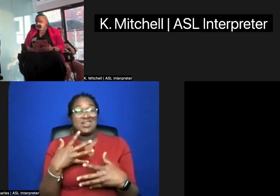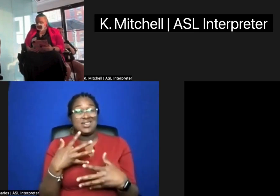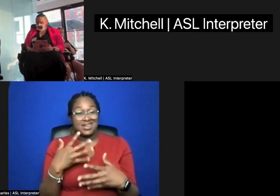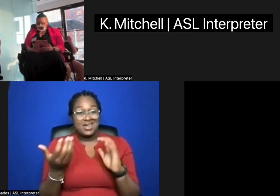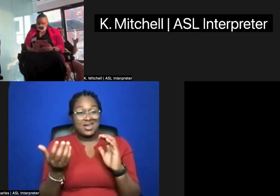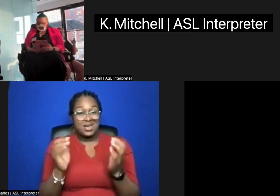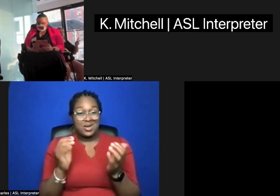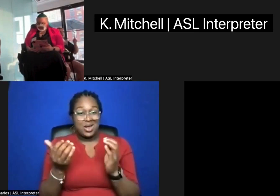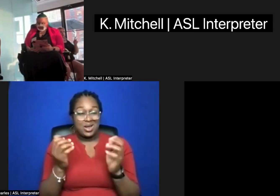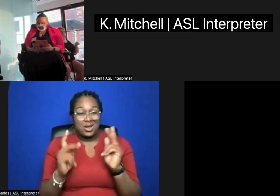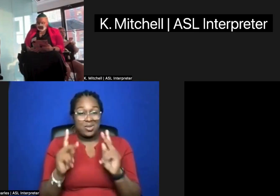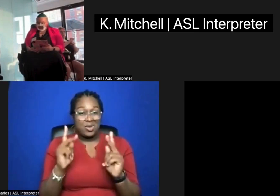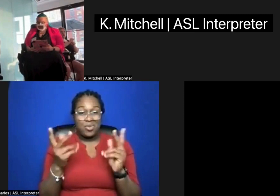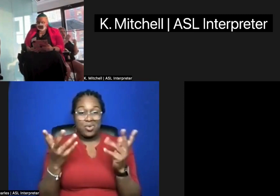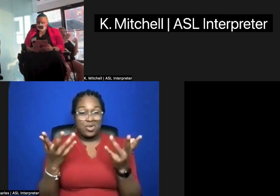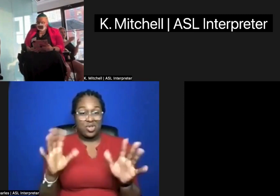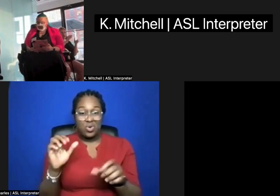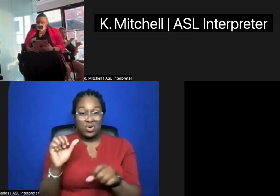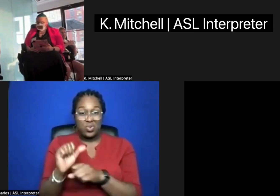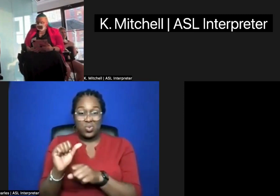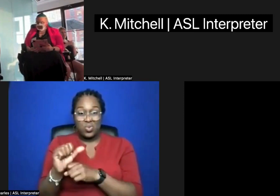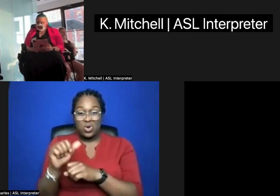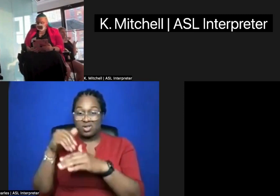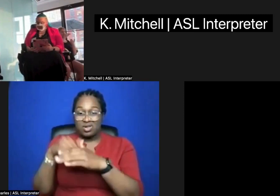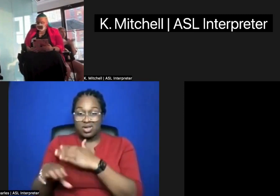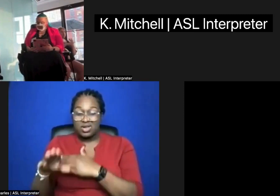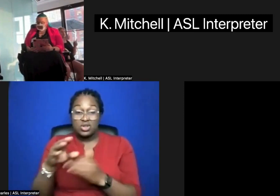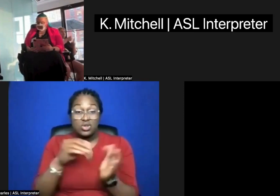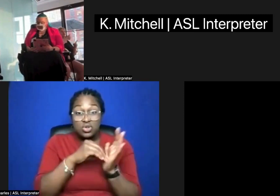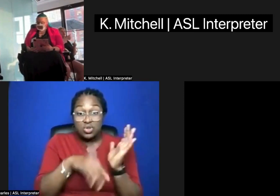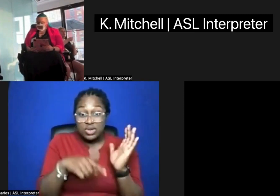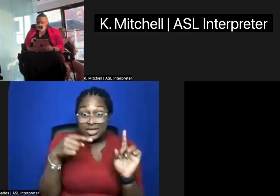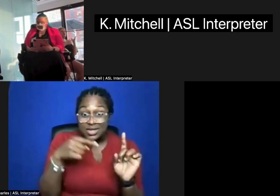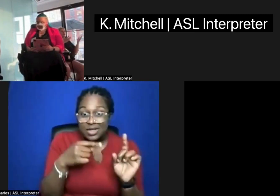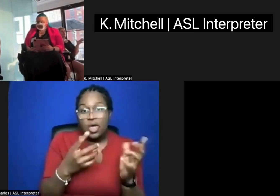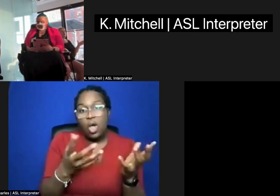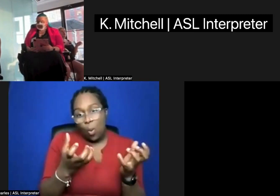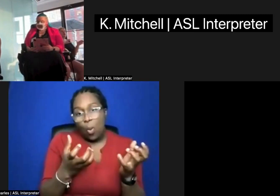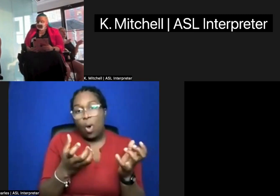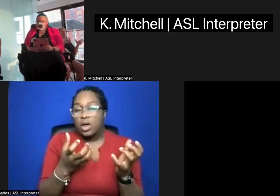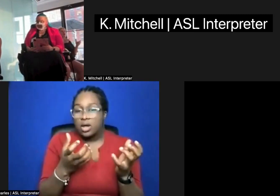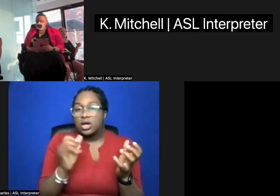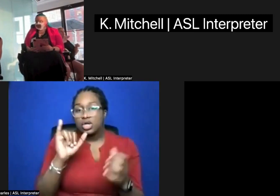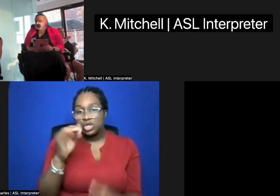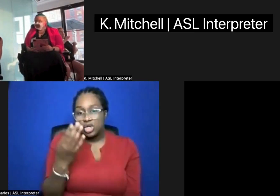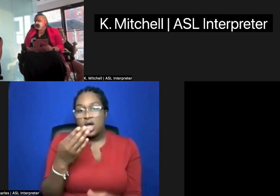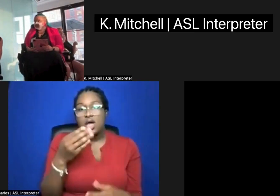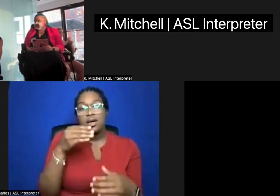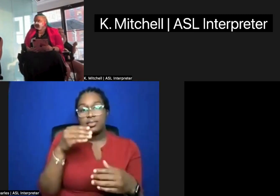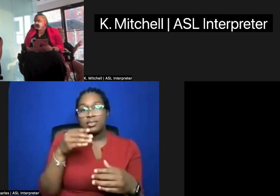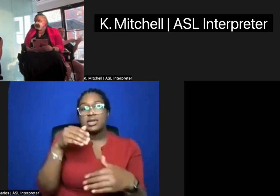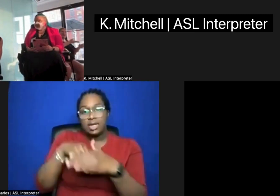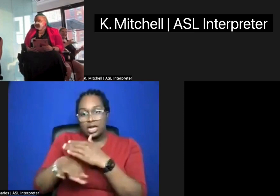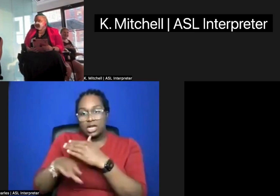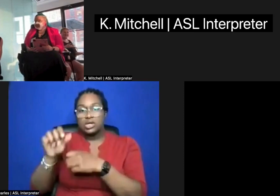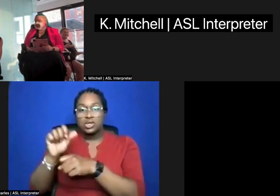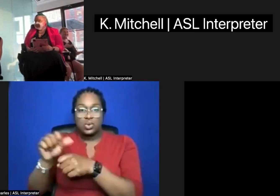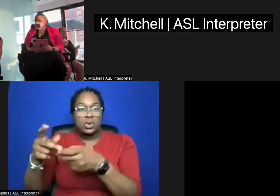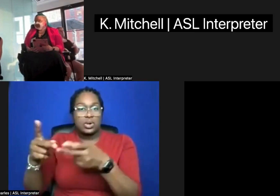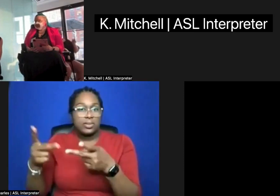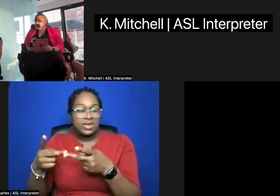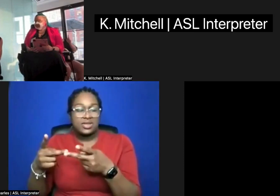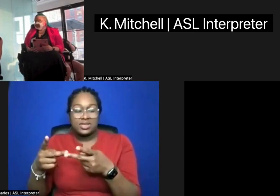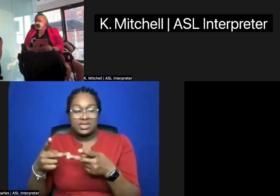that are already working, because the students, what do they want to do? They want to get a job and be in the workforce. And so I think a lot of persons in academia